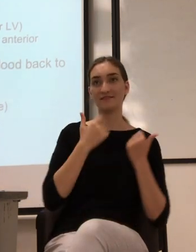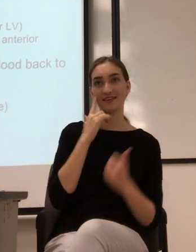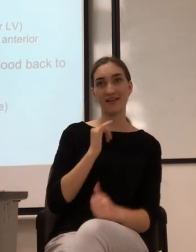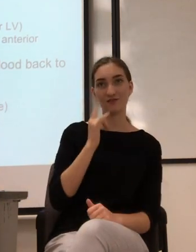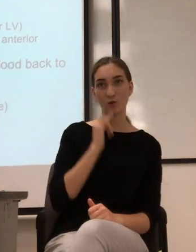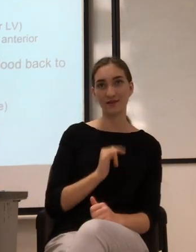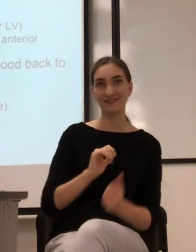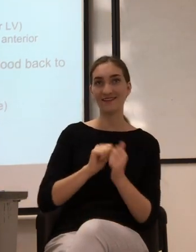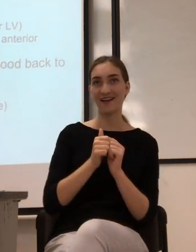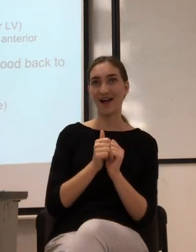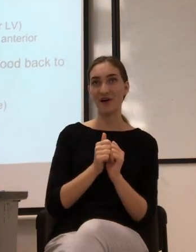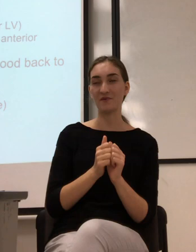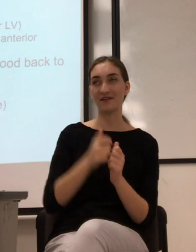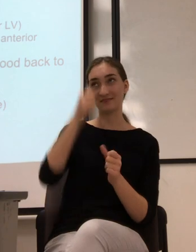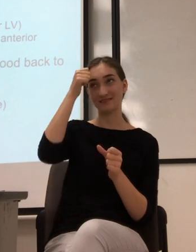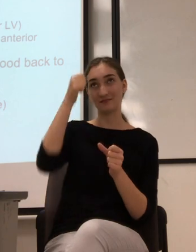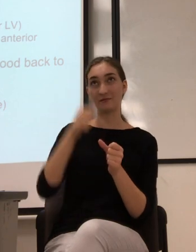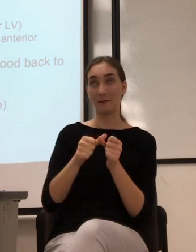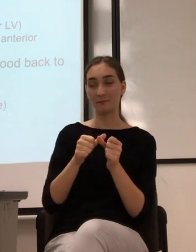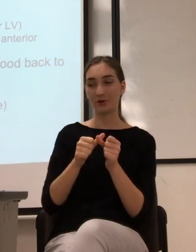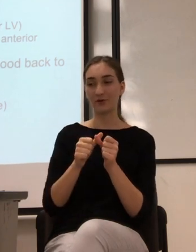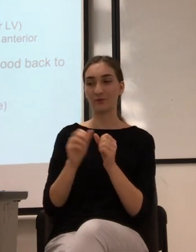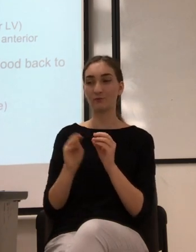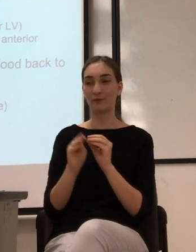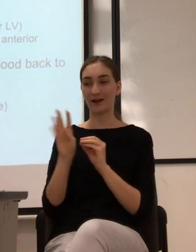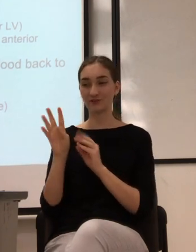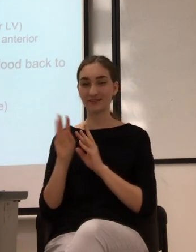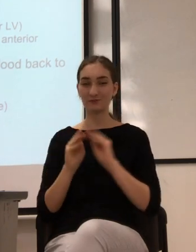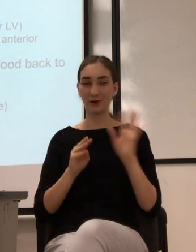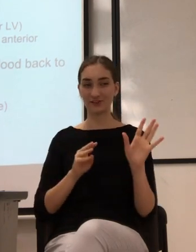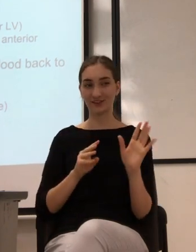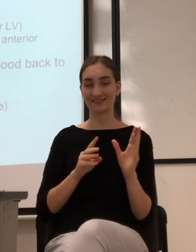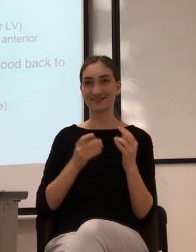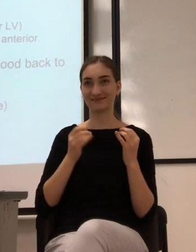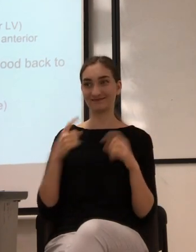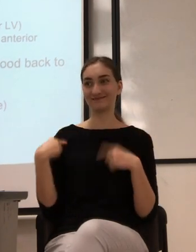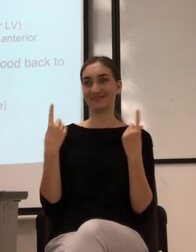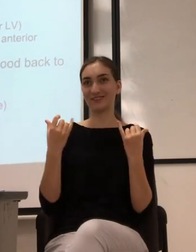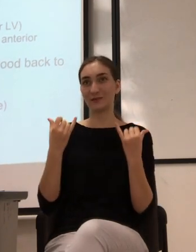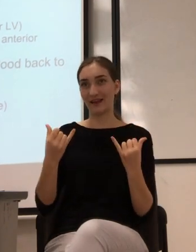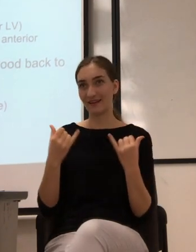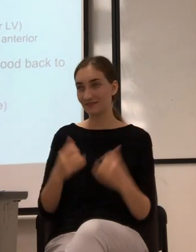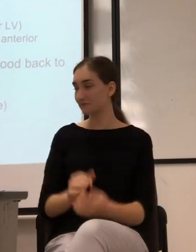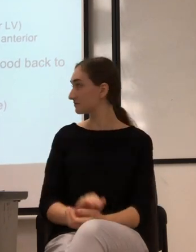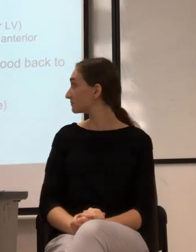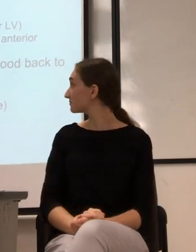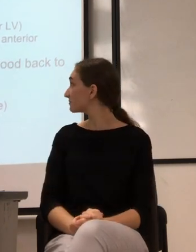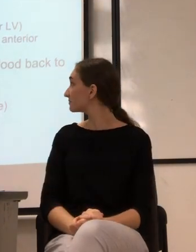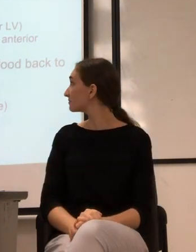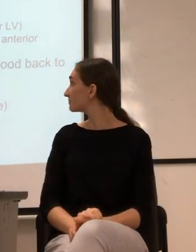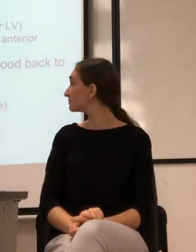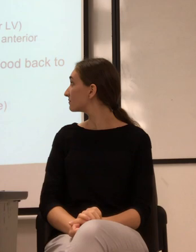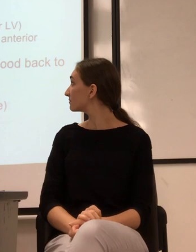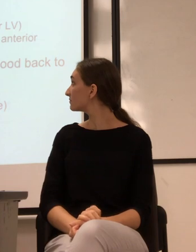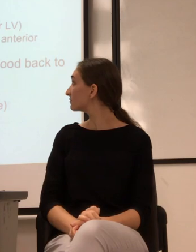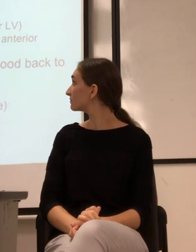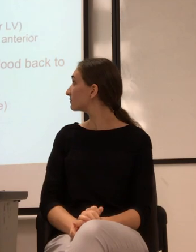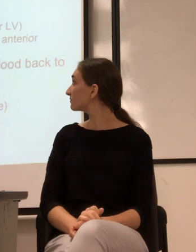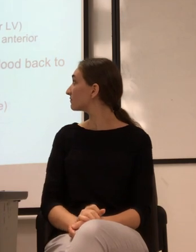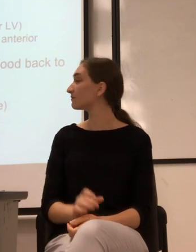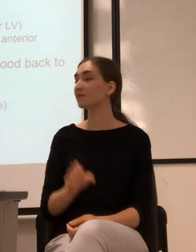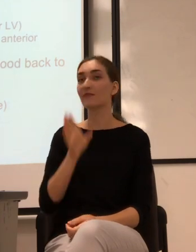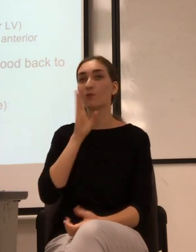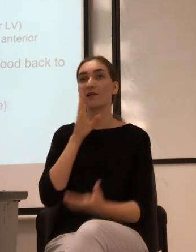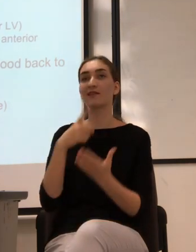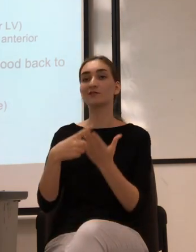remember the branches to this day, so maybe it'll help you too. Know these two and these two branches of right and left coronary artery. We'll talk about the